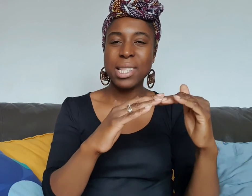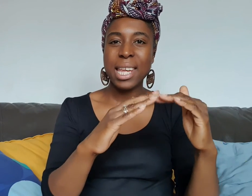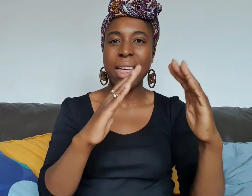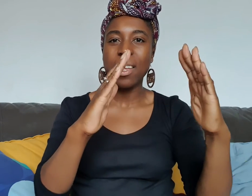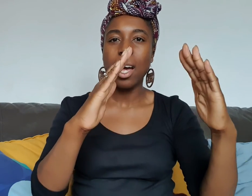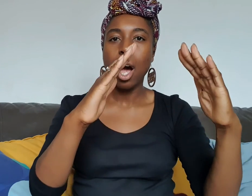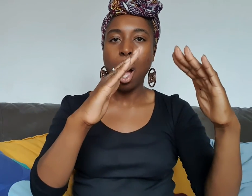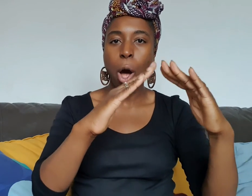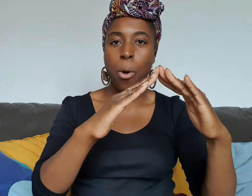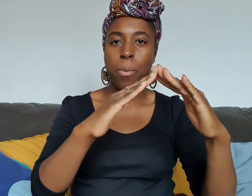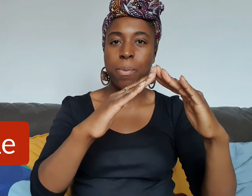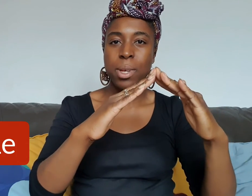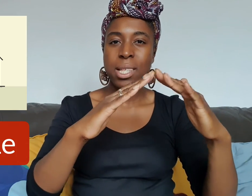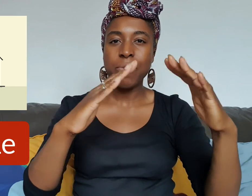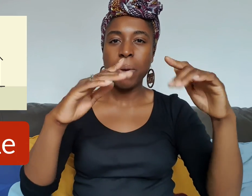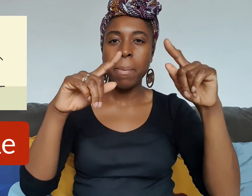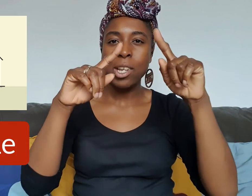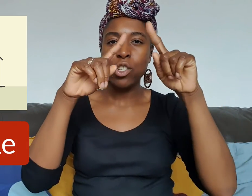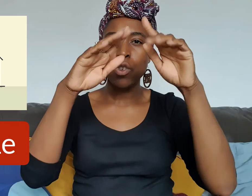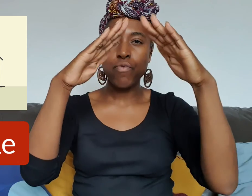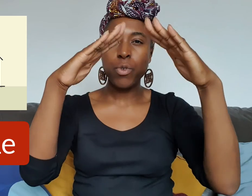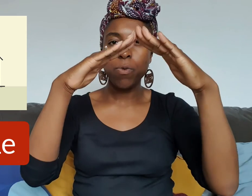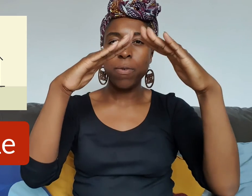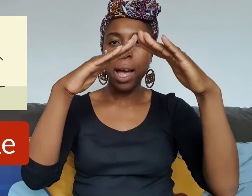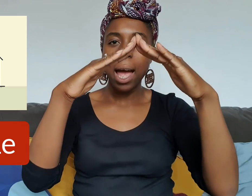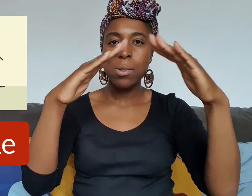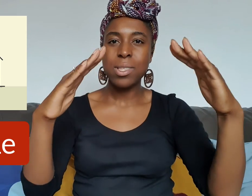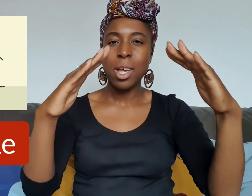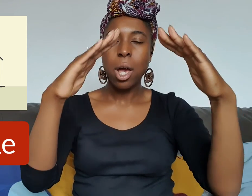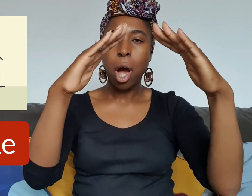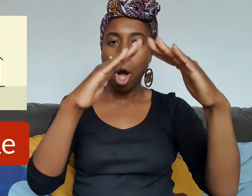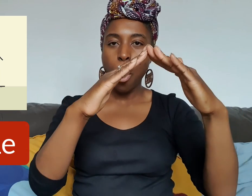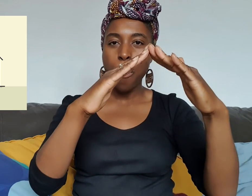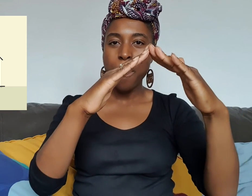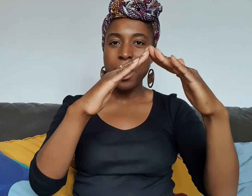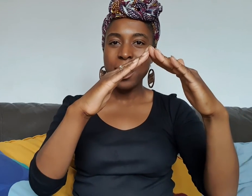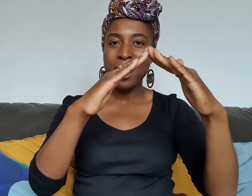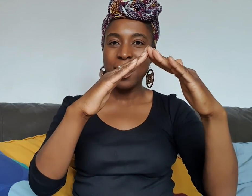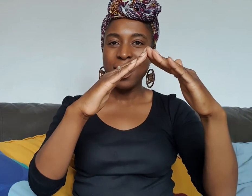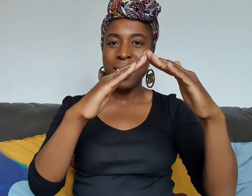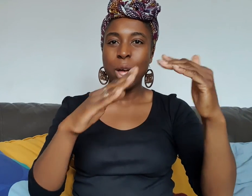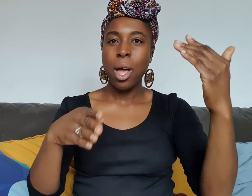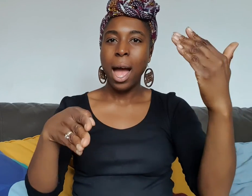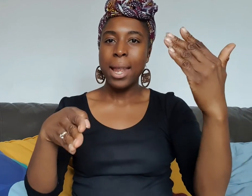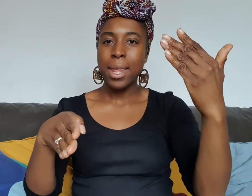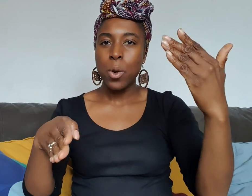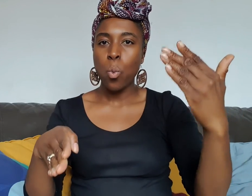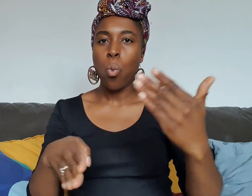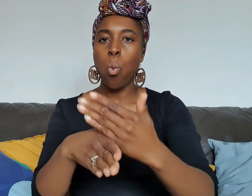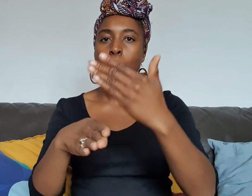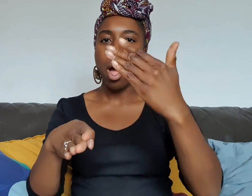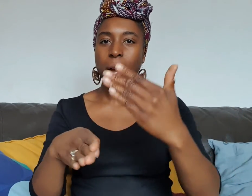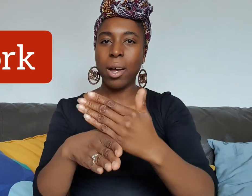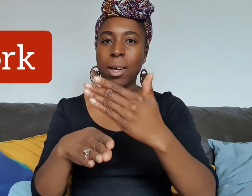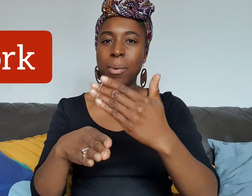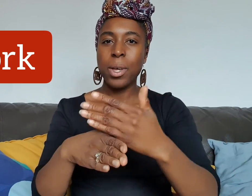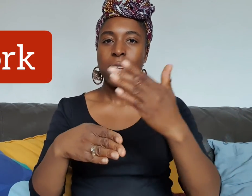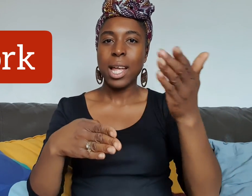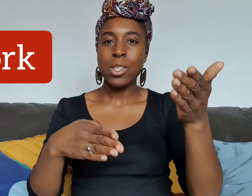together. Home. So imagine the roof of a house. Home. And then work. That's